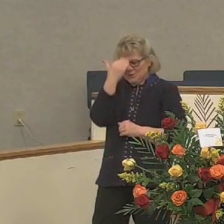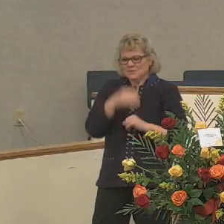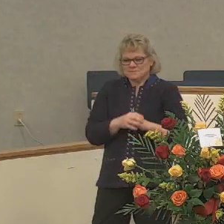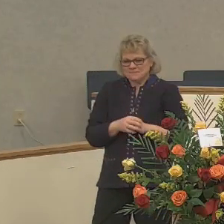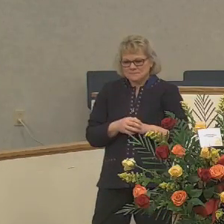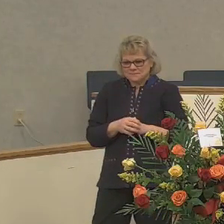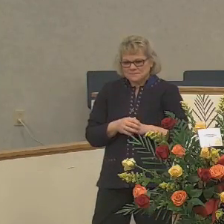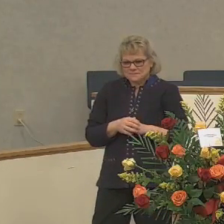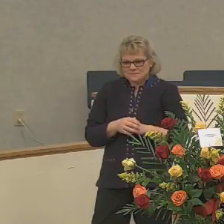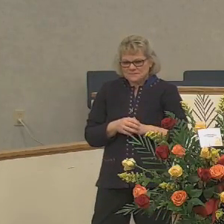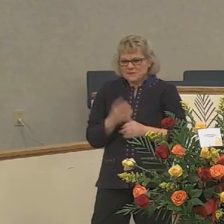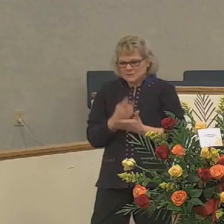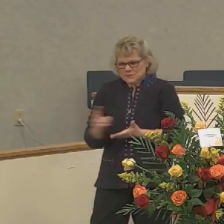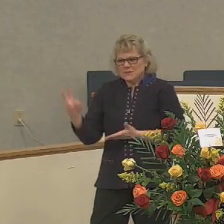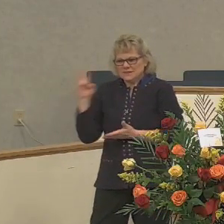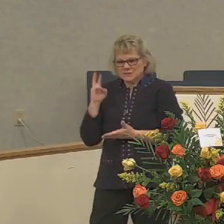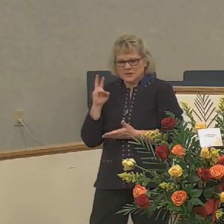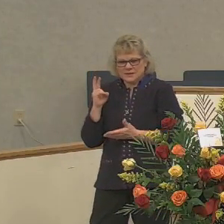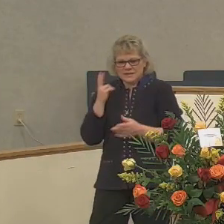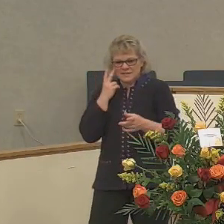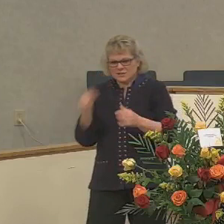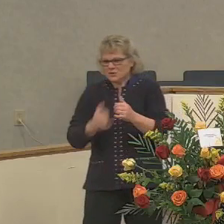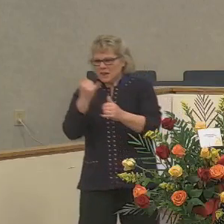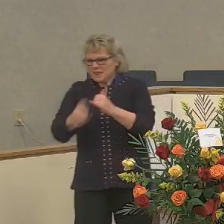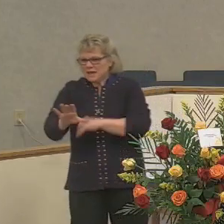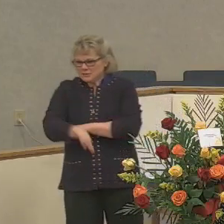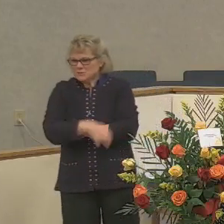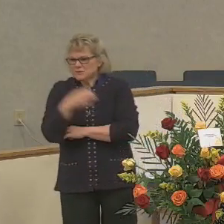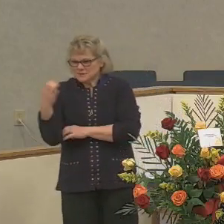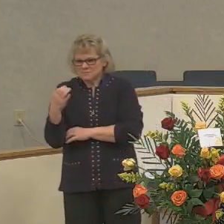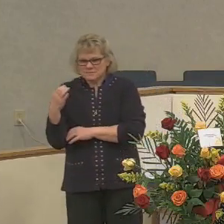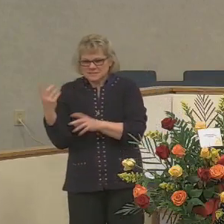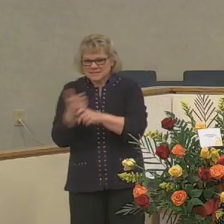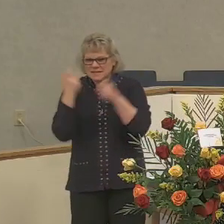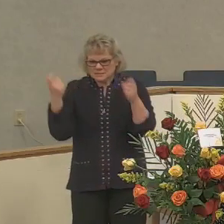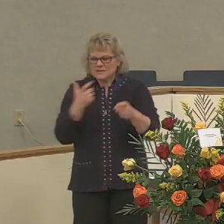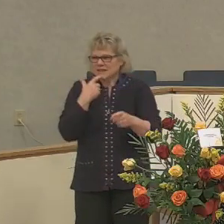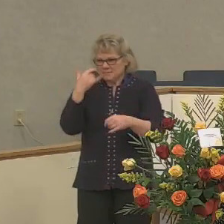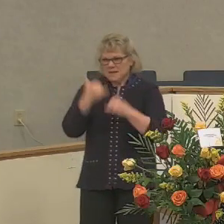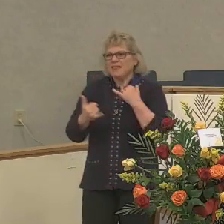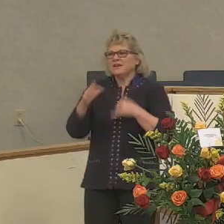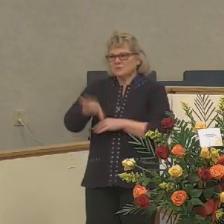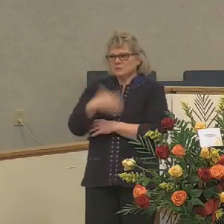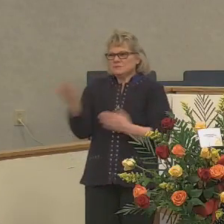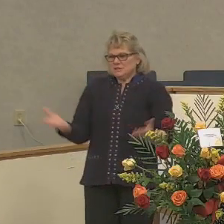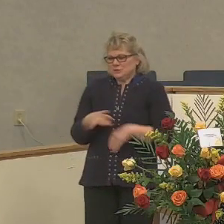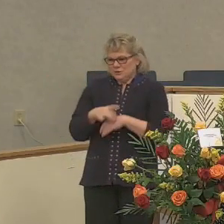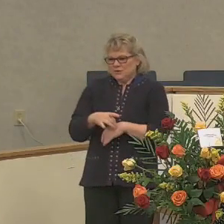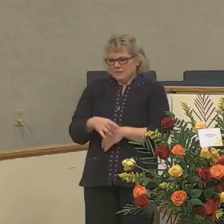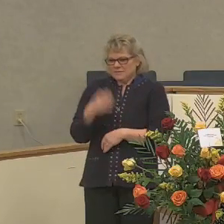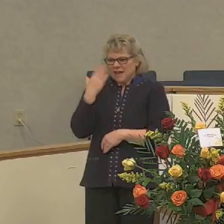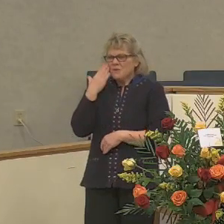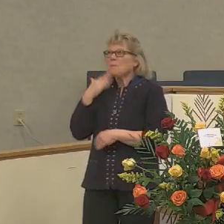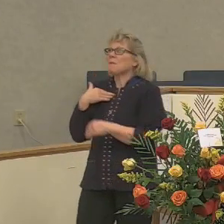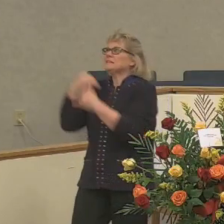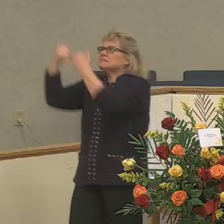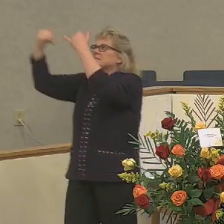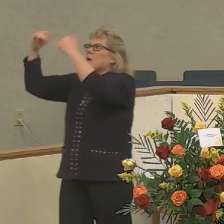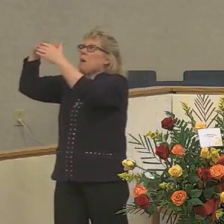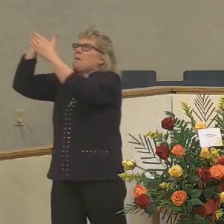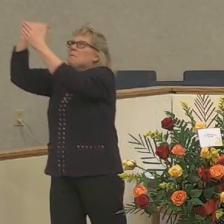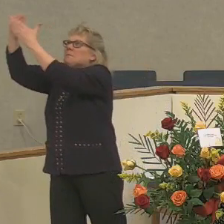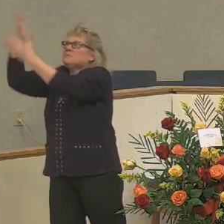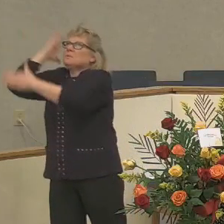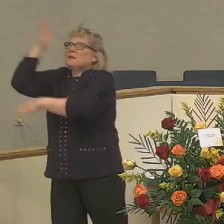even saw it at your last Christmas celebration. Okay. He knew the finish line was just